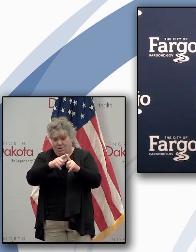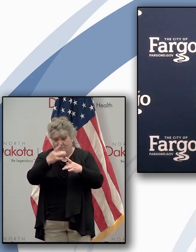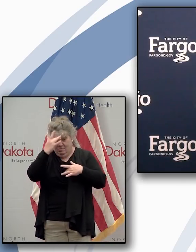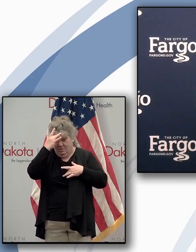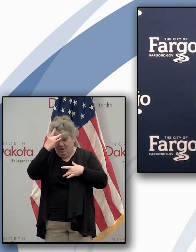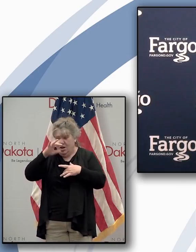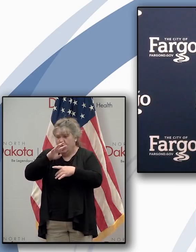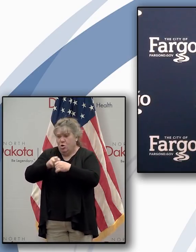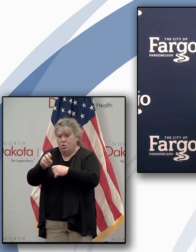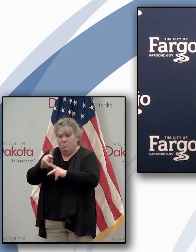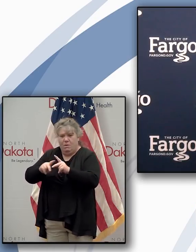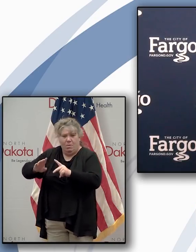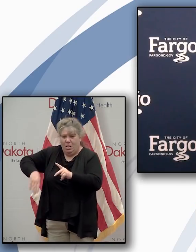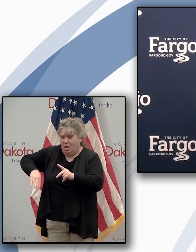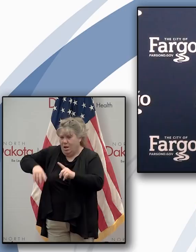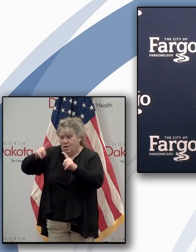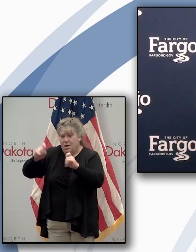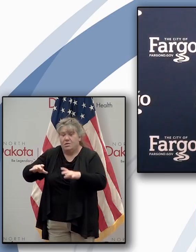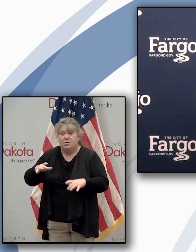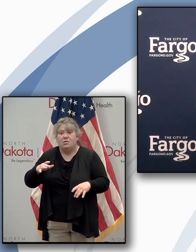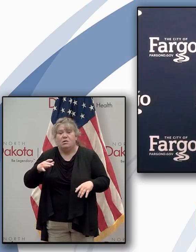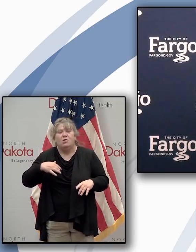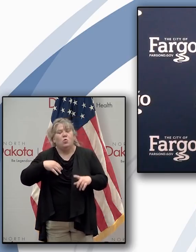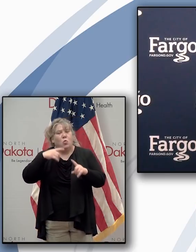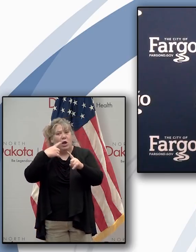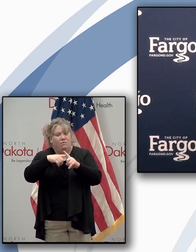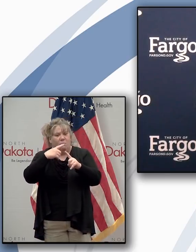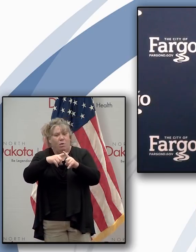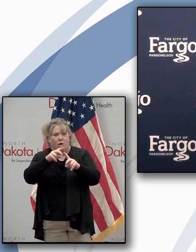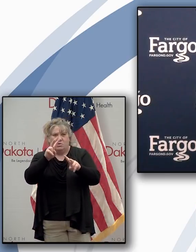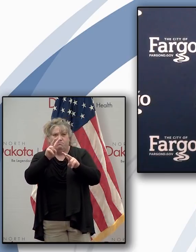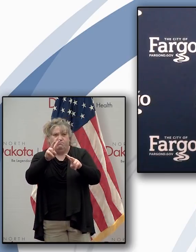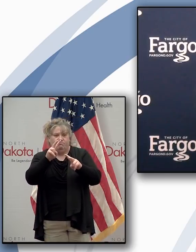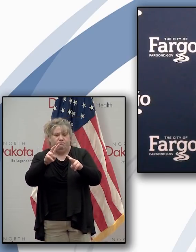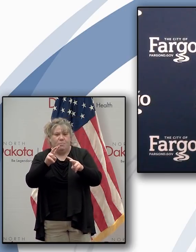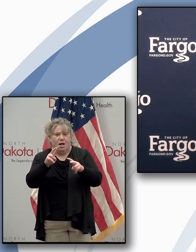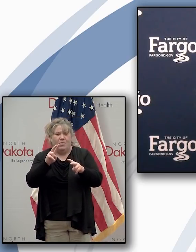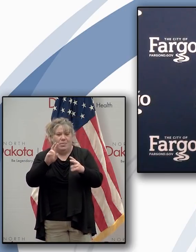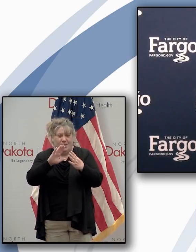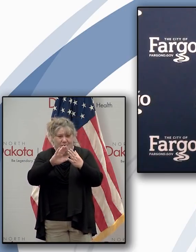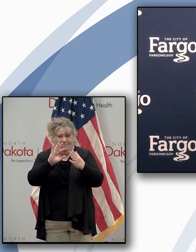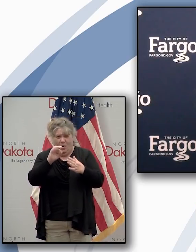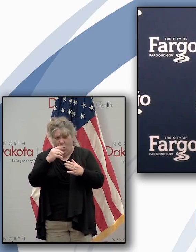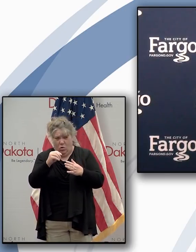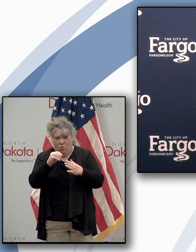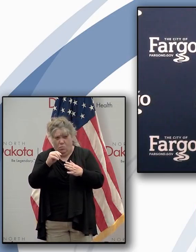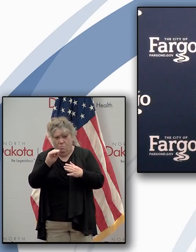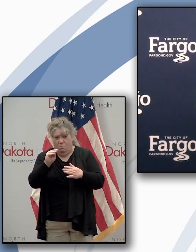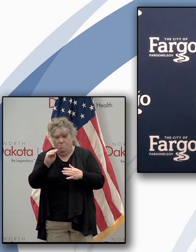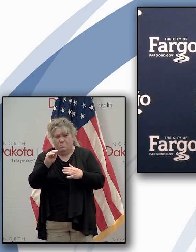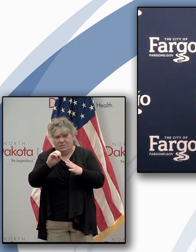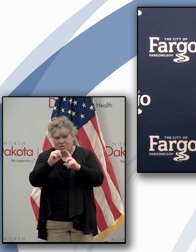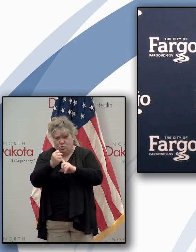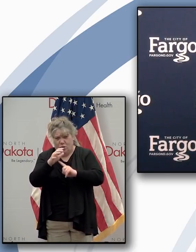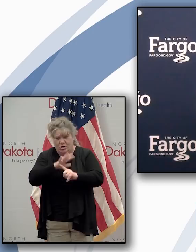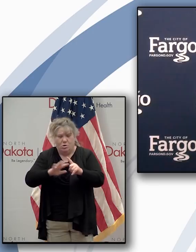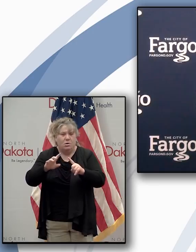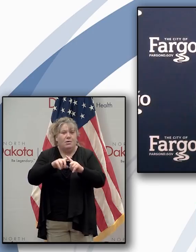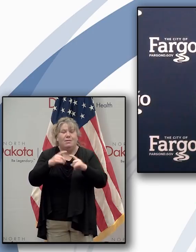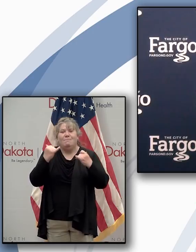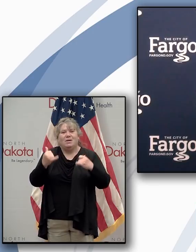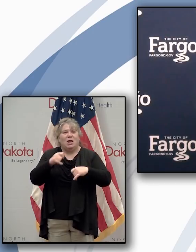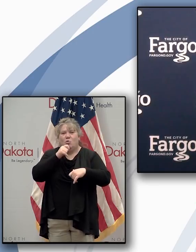tested. We have a positive outlook on the metro situation, but now is not a time to